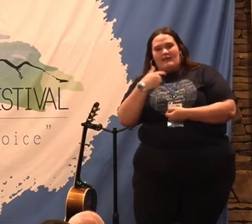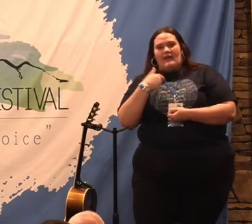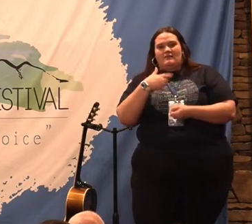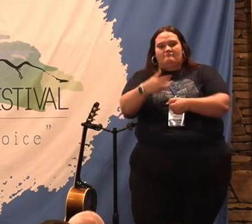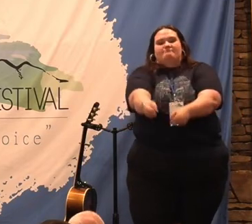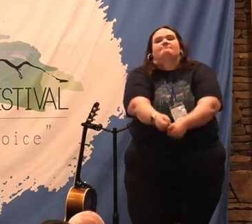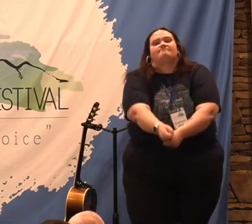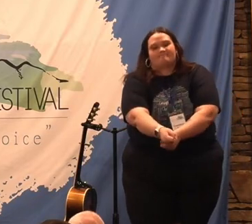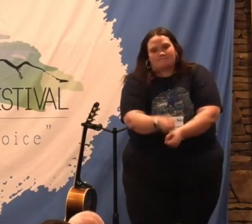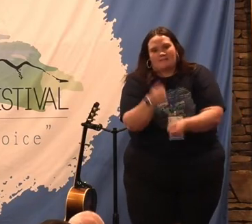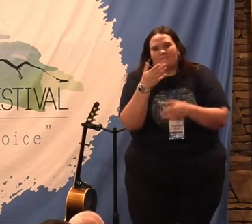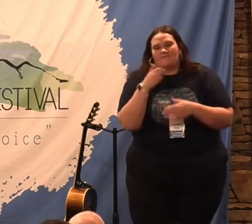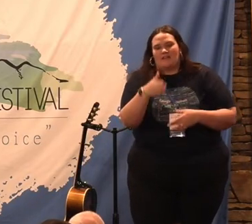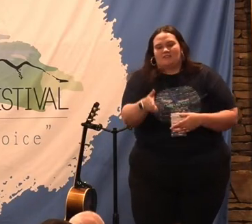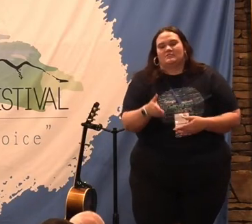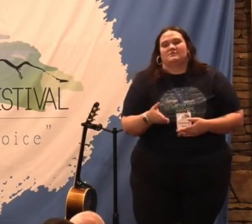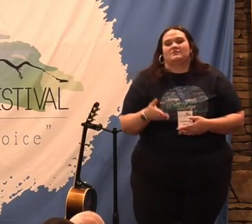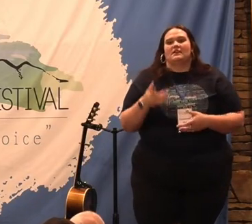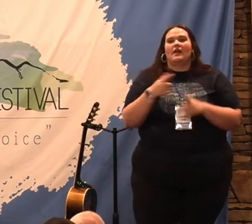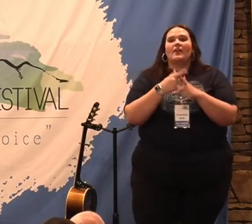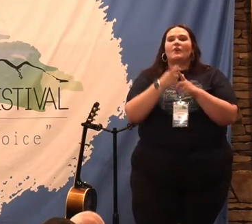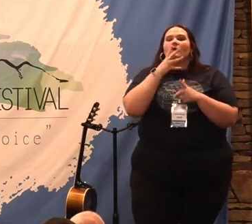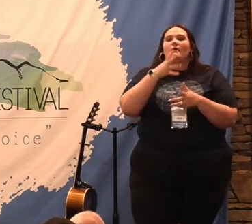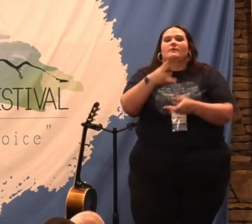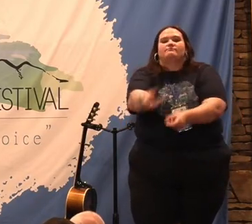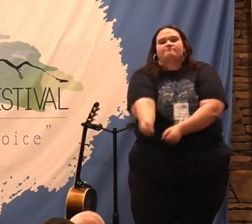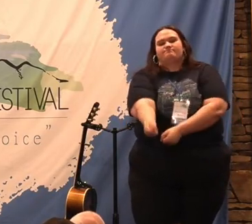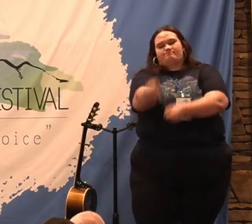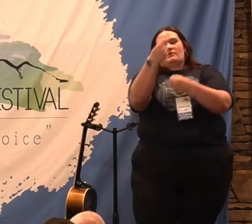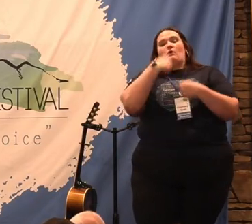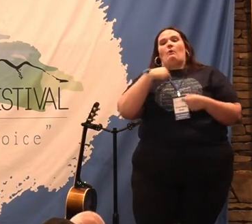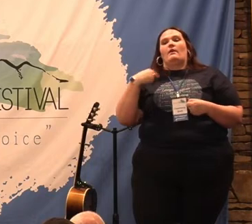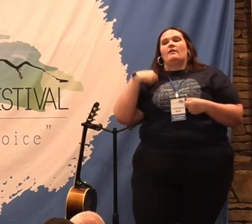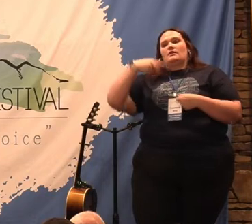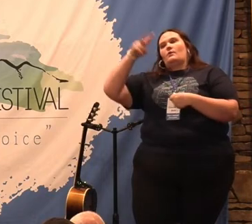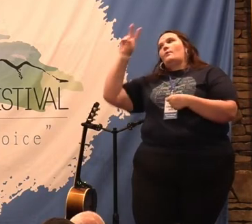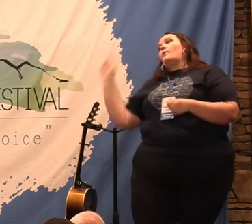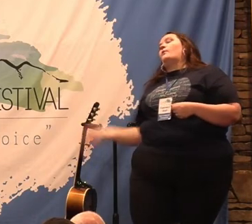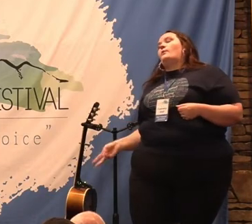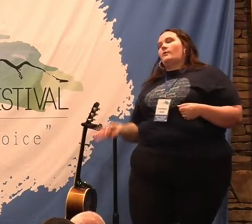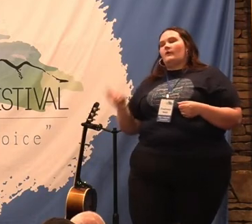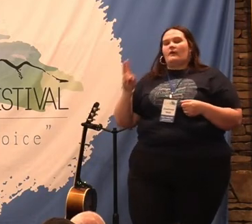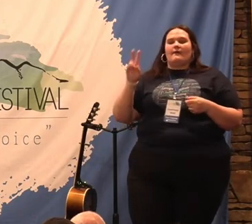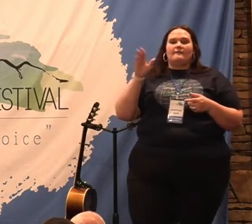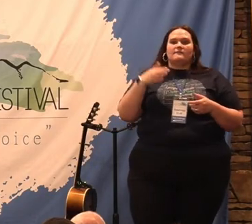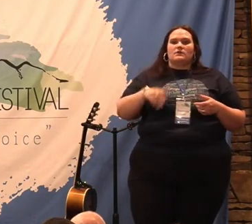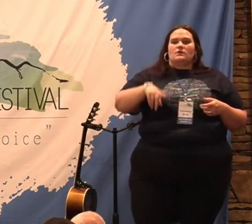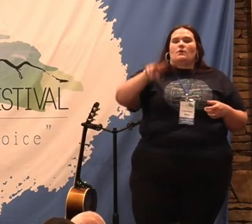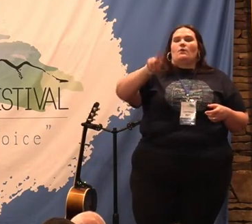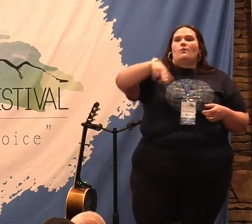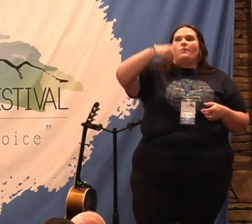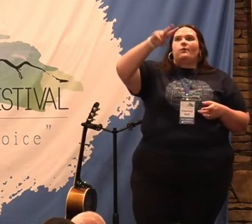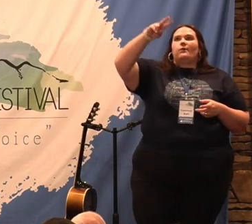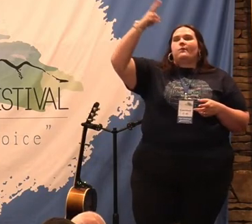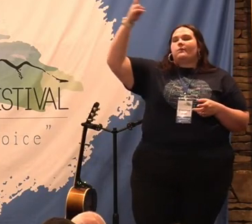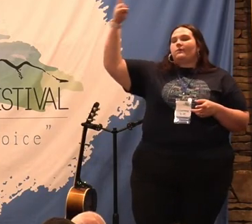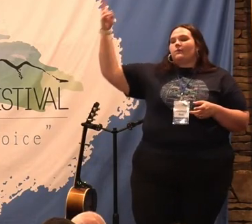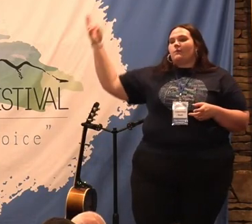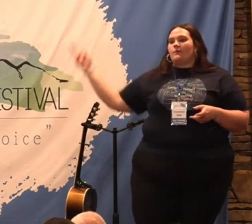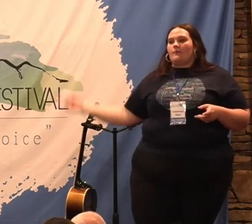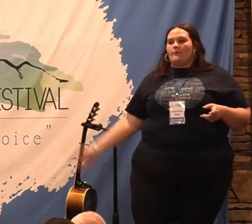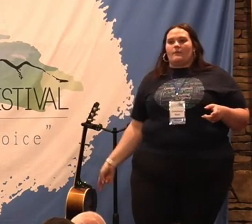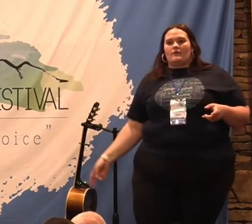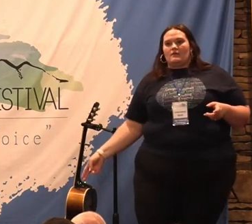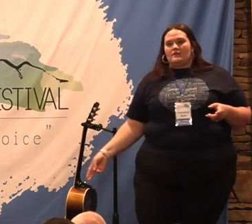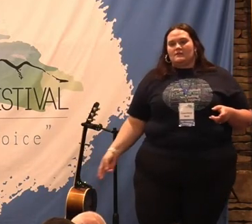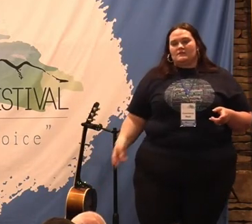a big yank, and she and I fall back on the bank, and the fish flips up, the hook falls free from its mouth, and we watch it go tail over